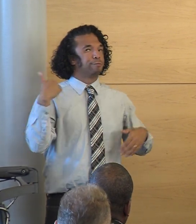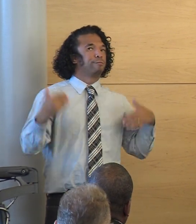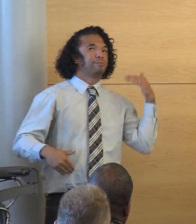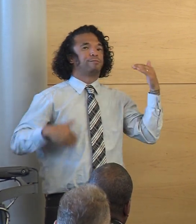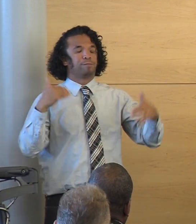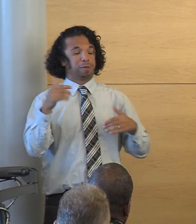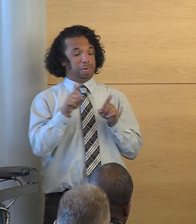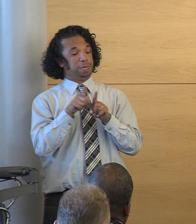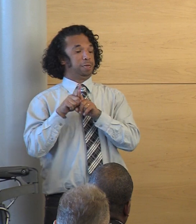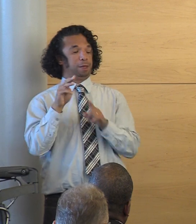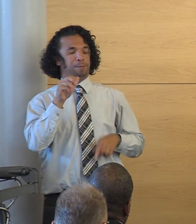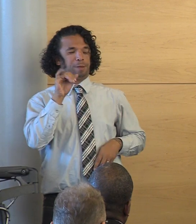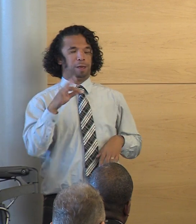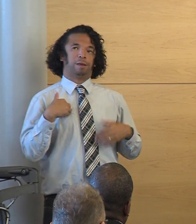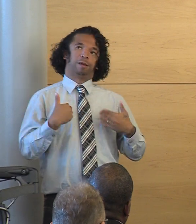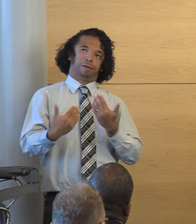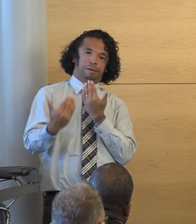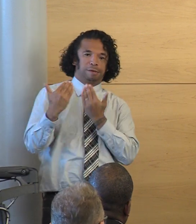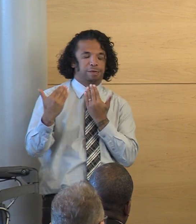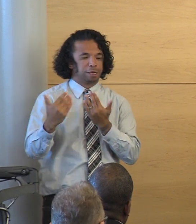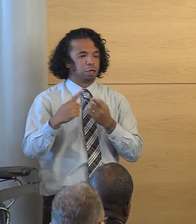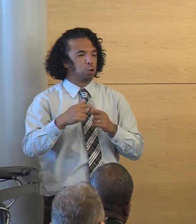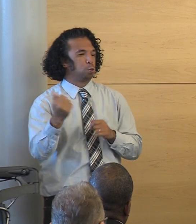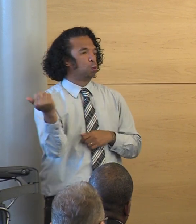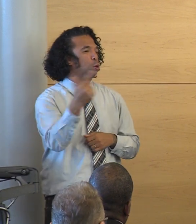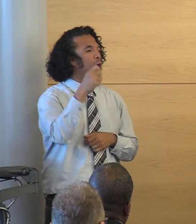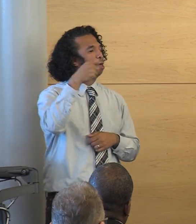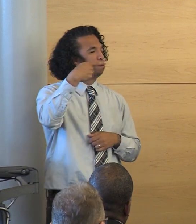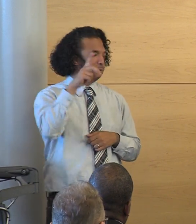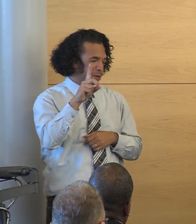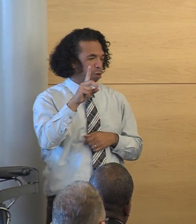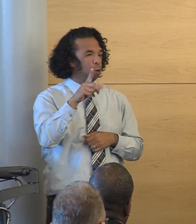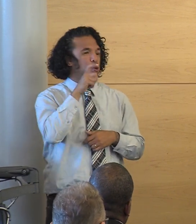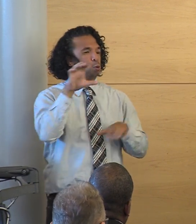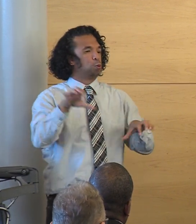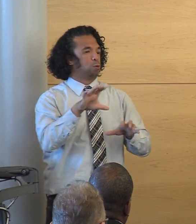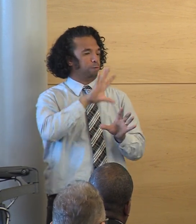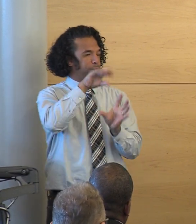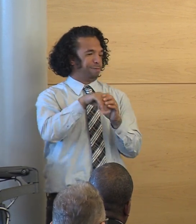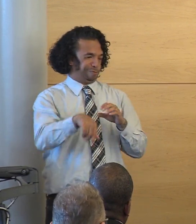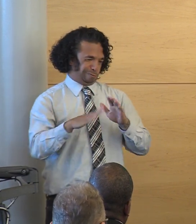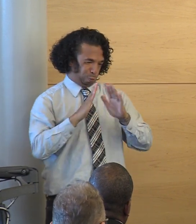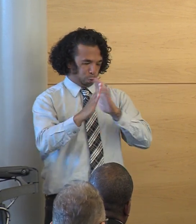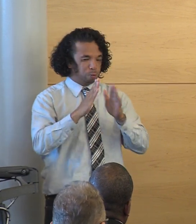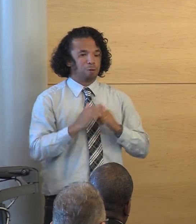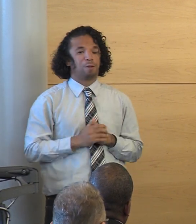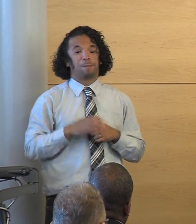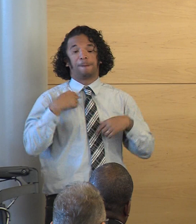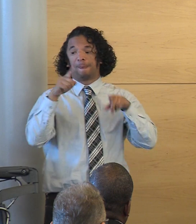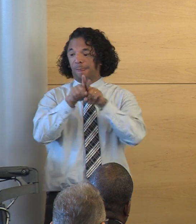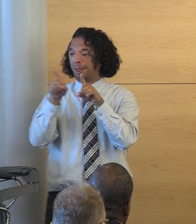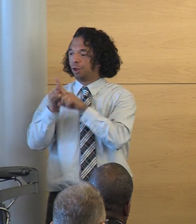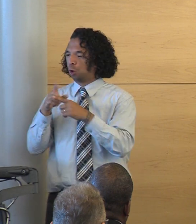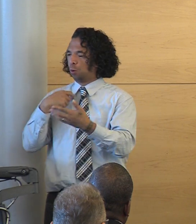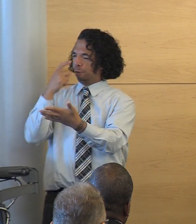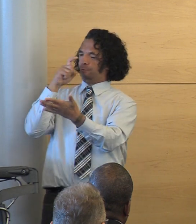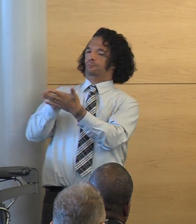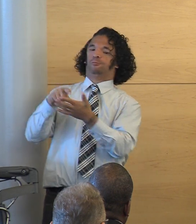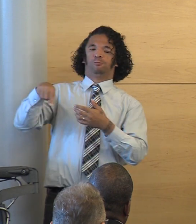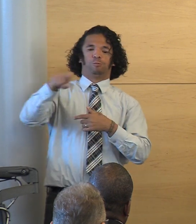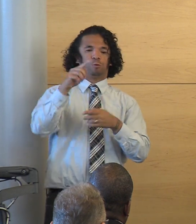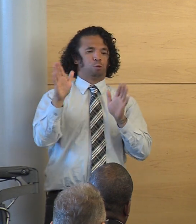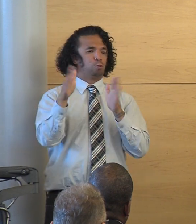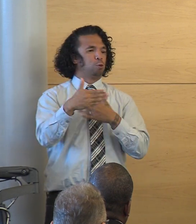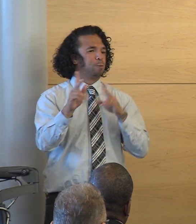as mayor that I'm not thankful for the work that the Seattle Police Department is doing in this city. I also want to acknowledge in the room that we